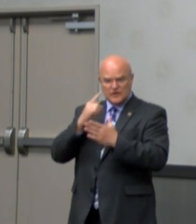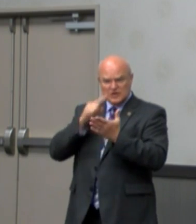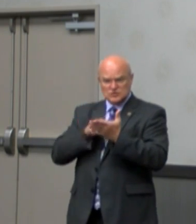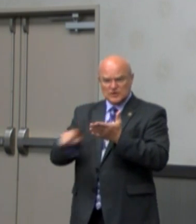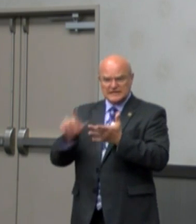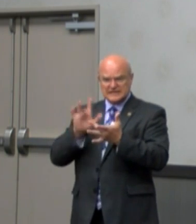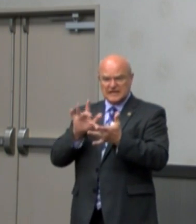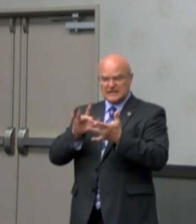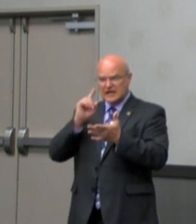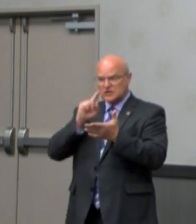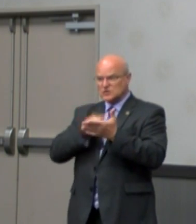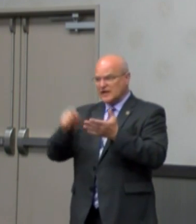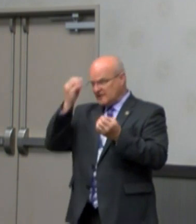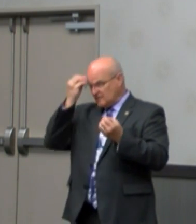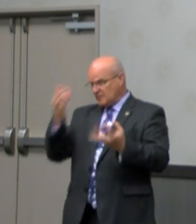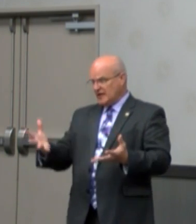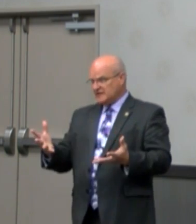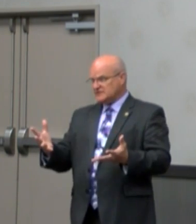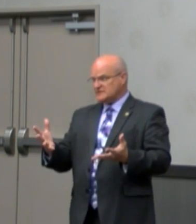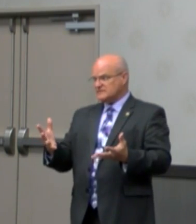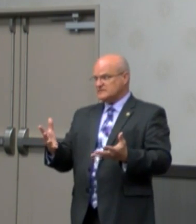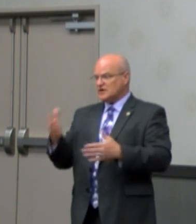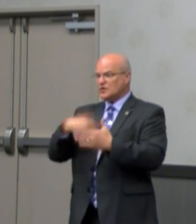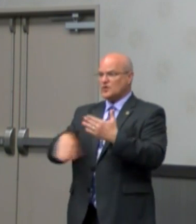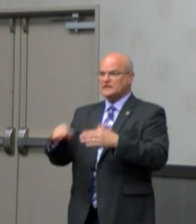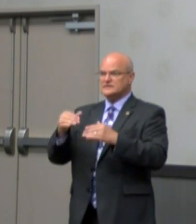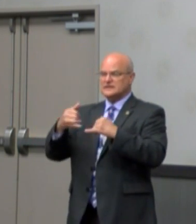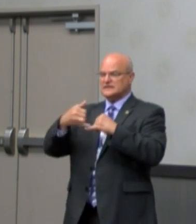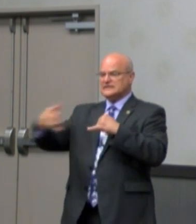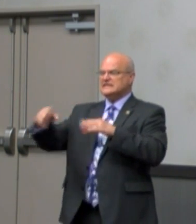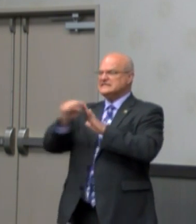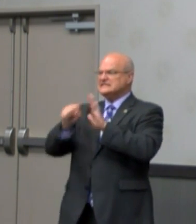tracing, contact tracing of information.